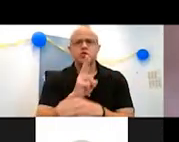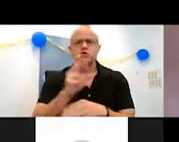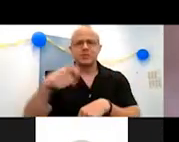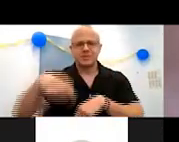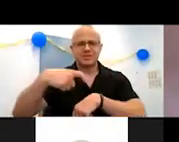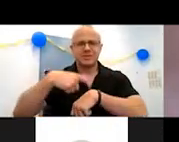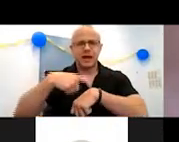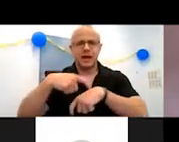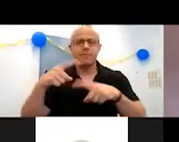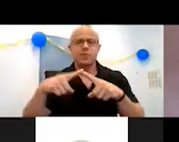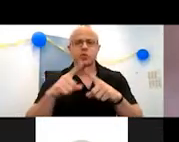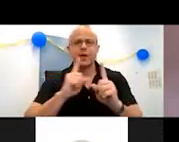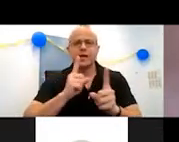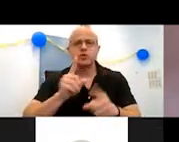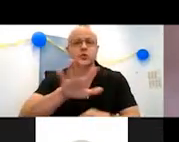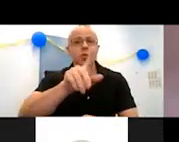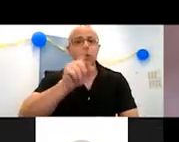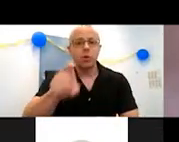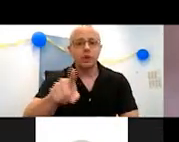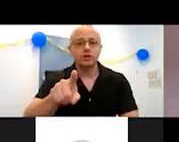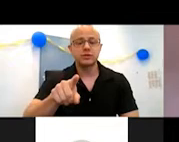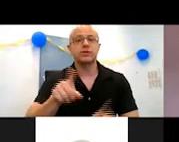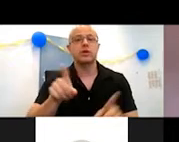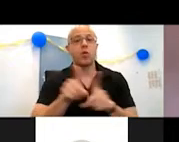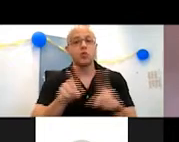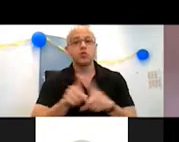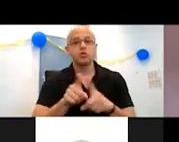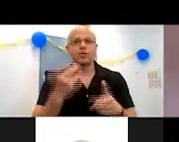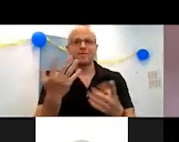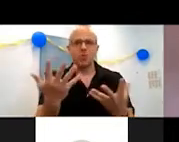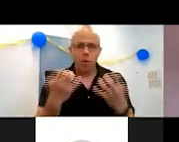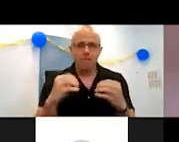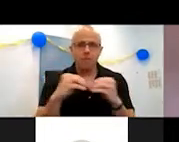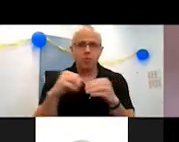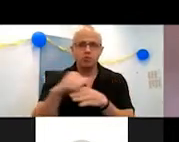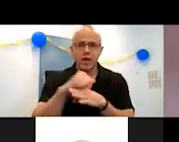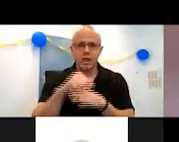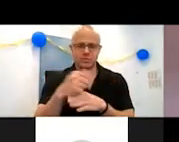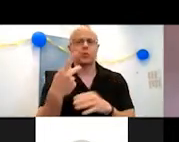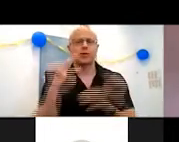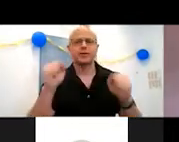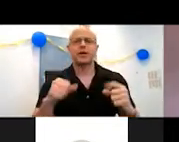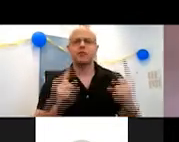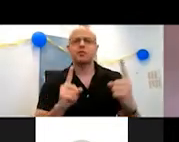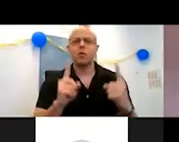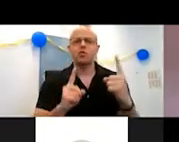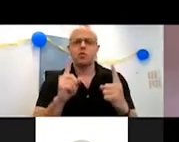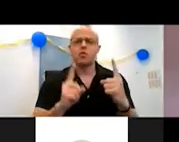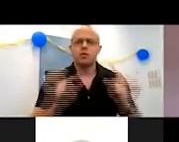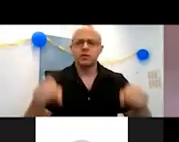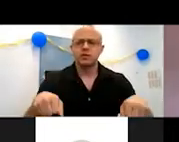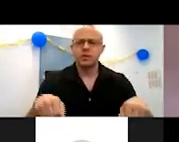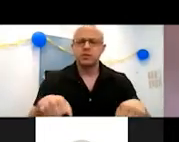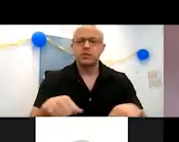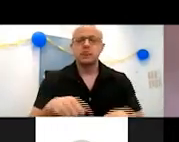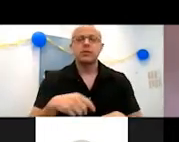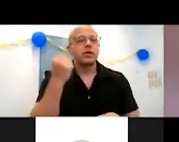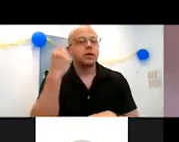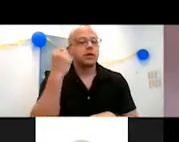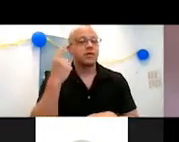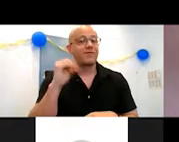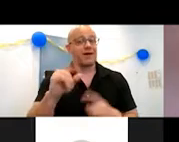brief, but if you want me to use this time to clarify any signs, please let me know. If you want me to